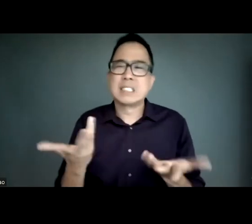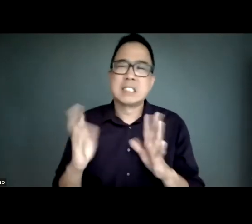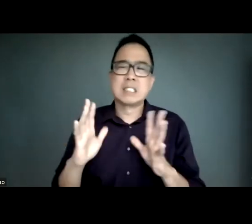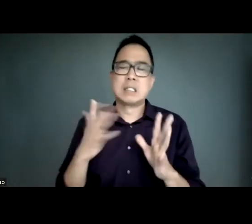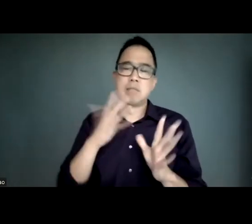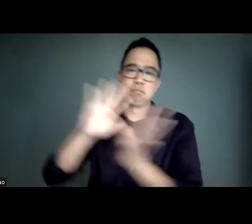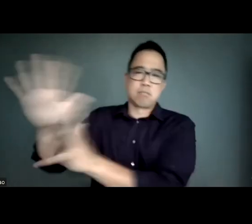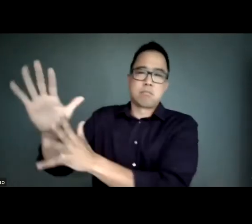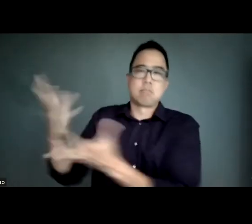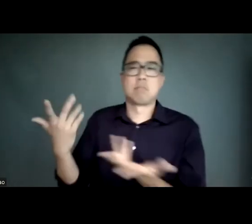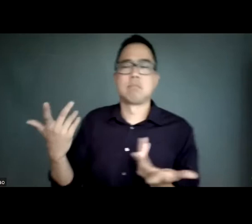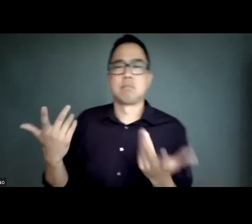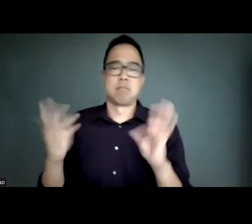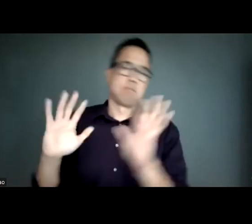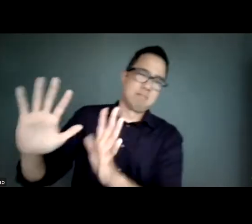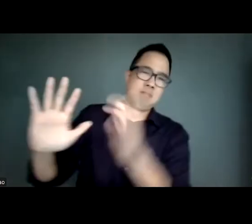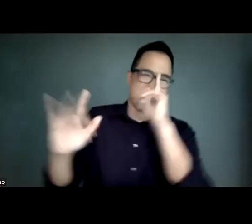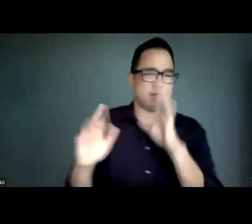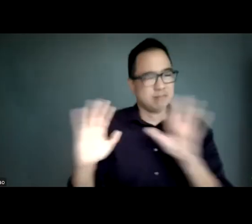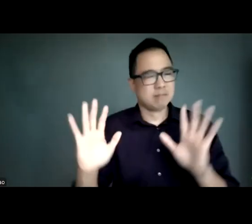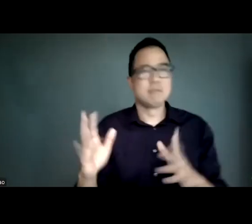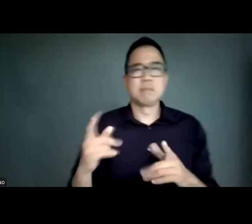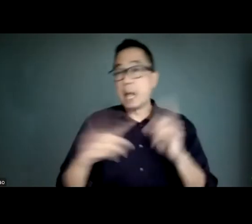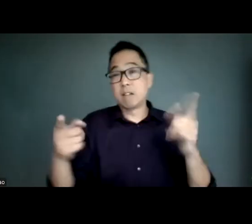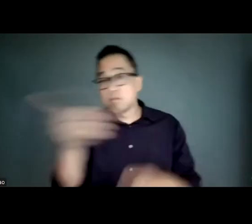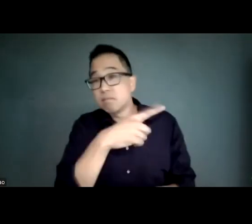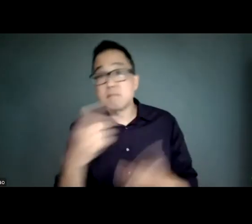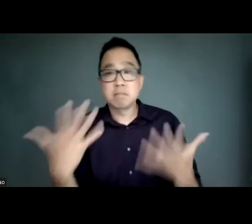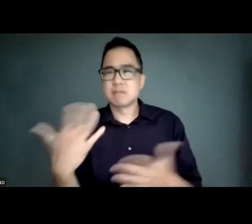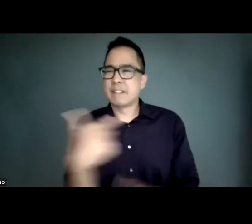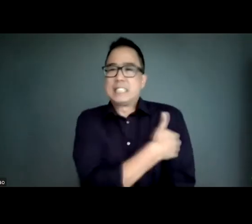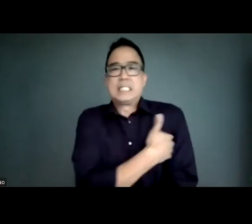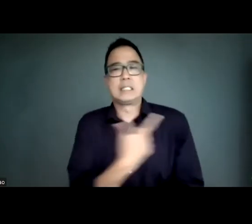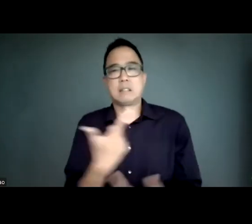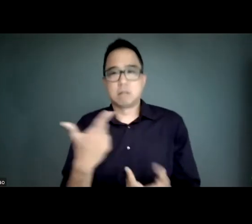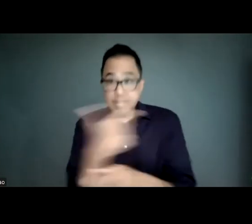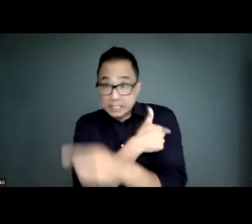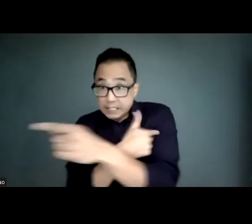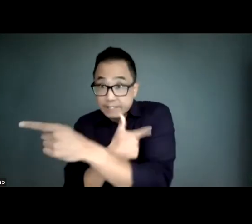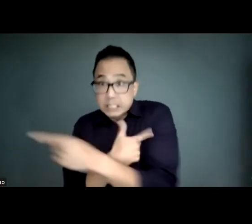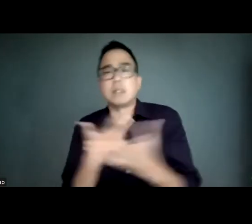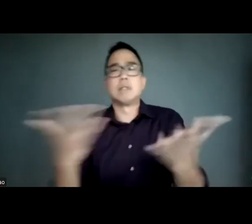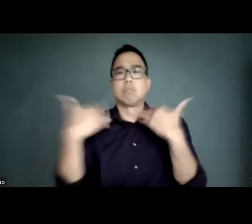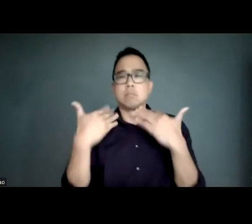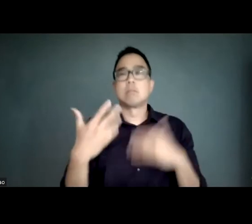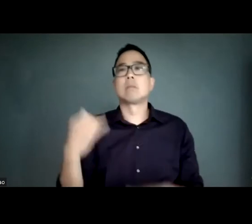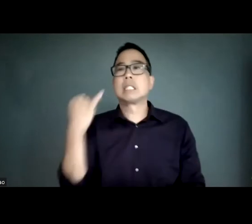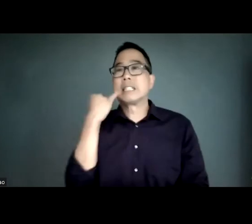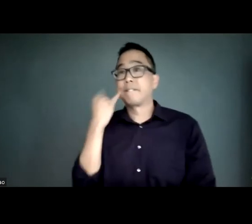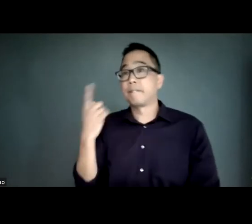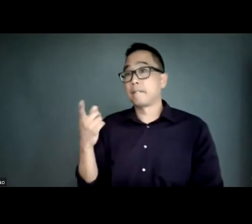not eligible to be vaccinated. So I would recommend keeping kids at home, getting a babysitter.